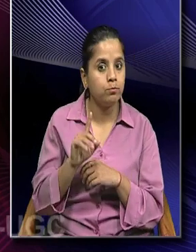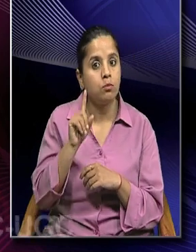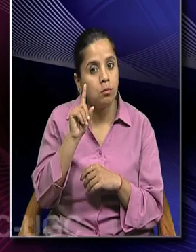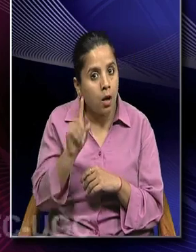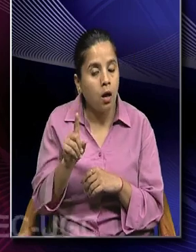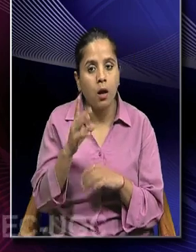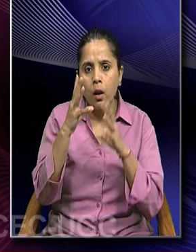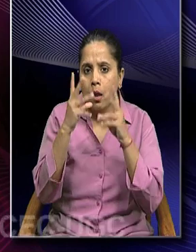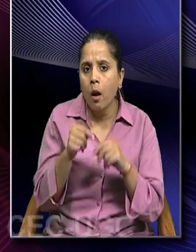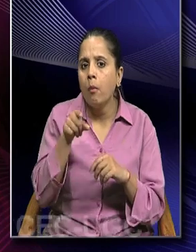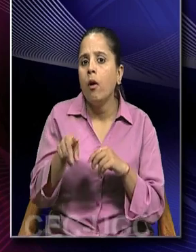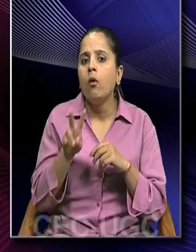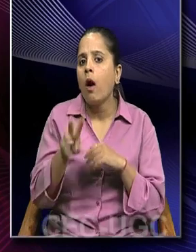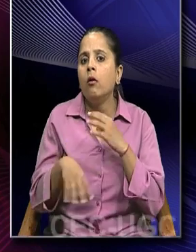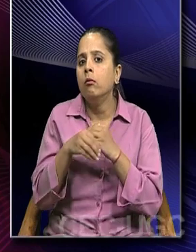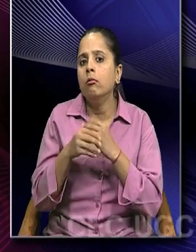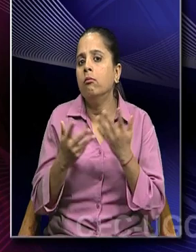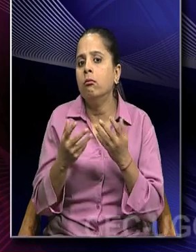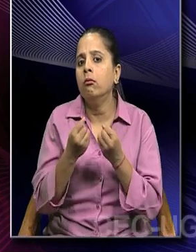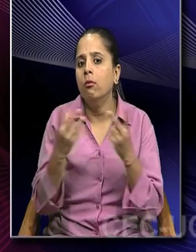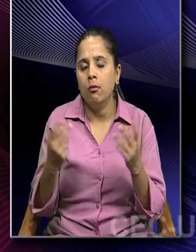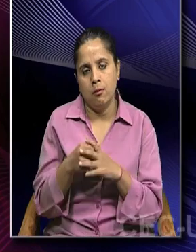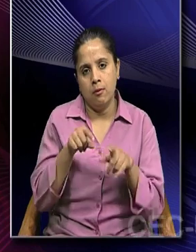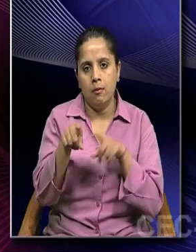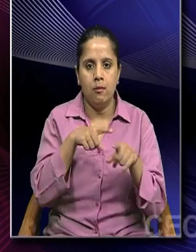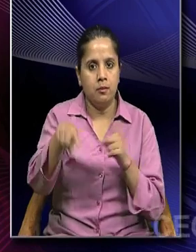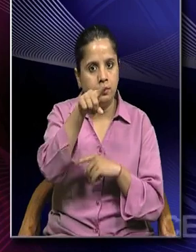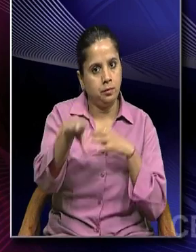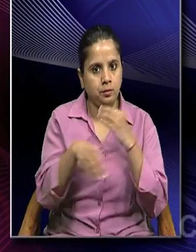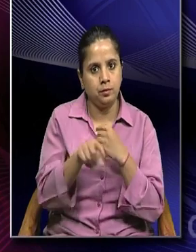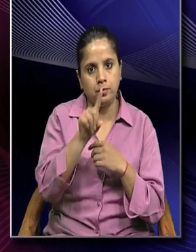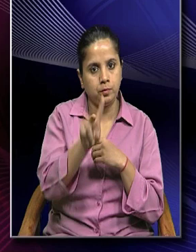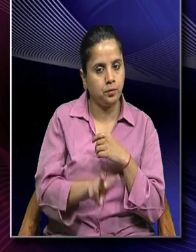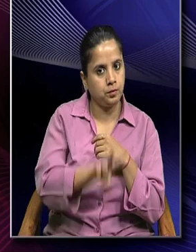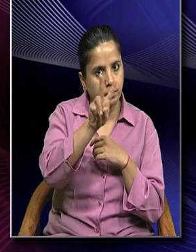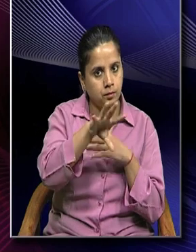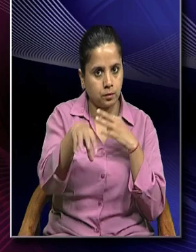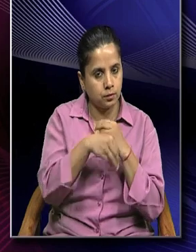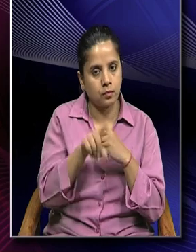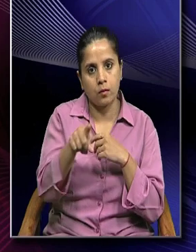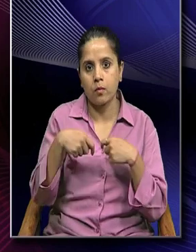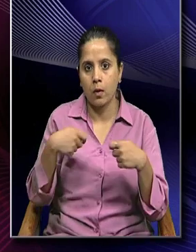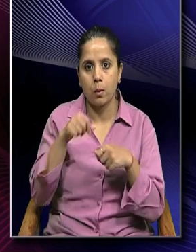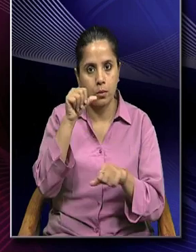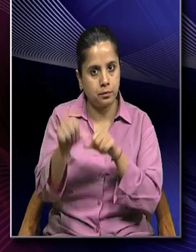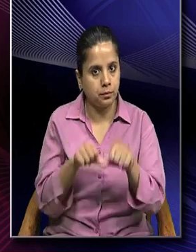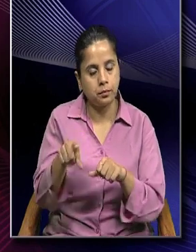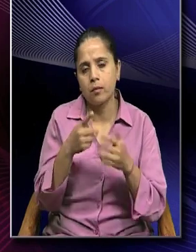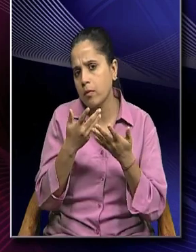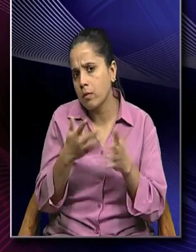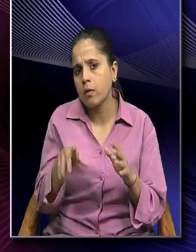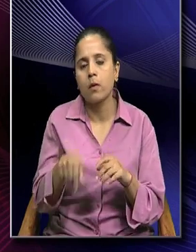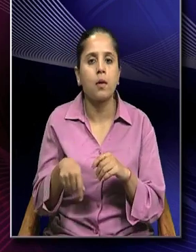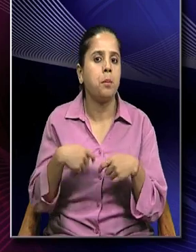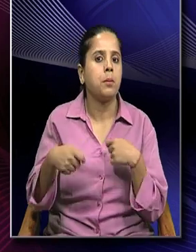of number of values which we have added. Suppose if you are adding one value to the business process of any